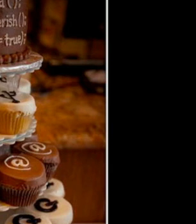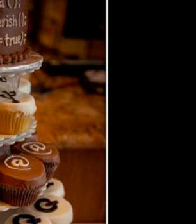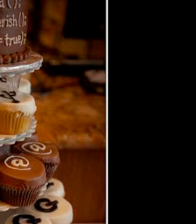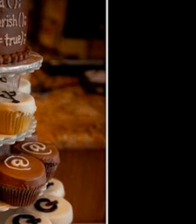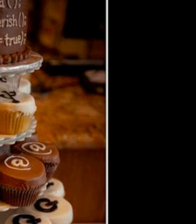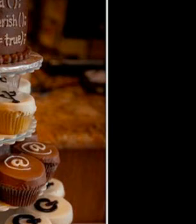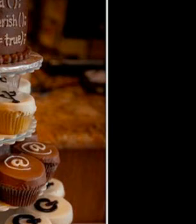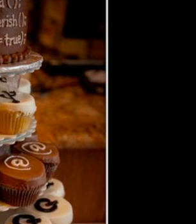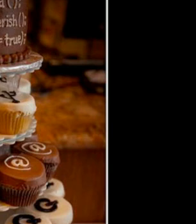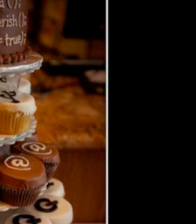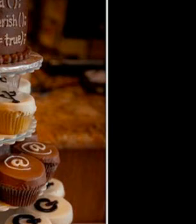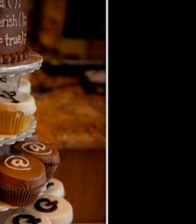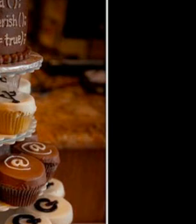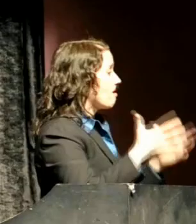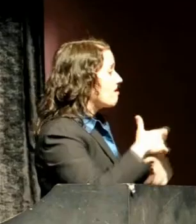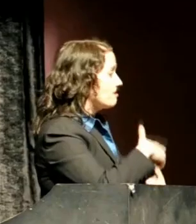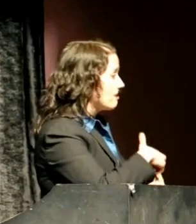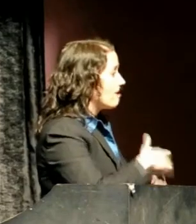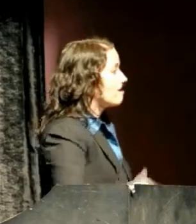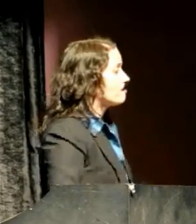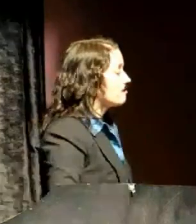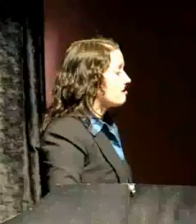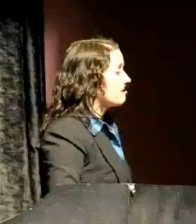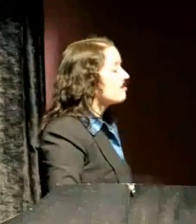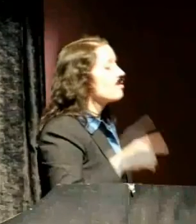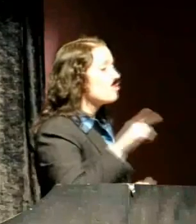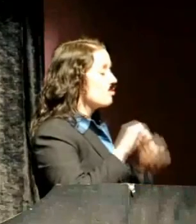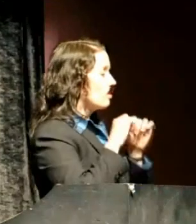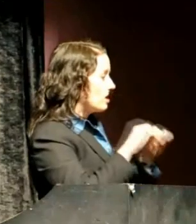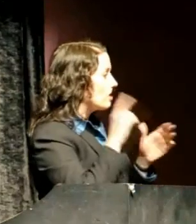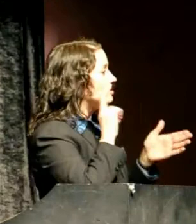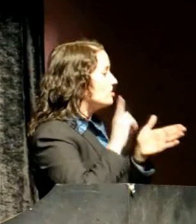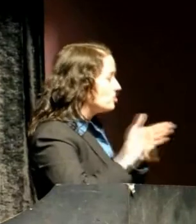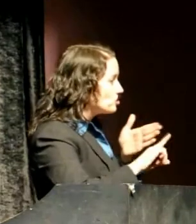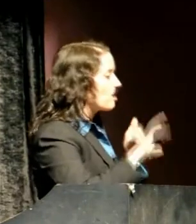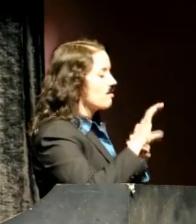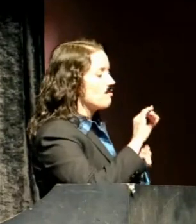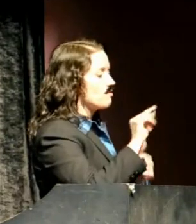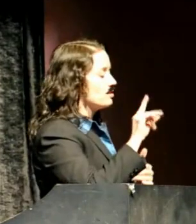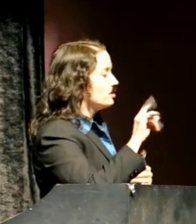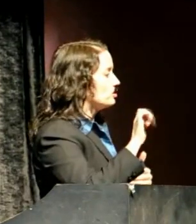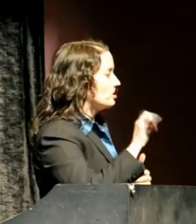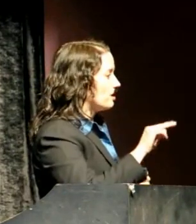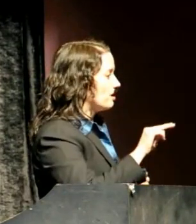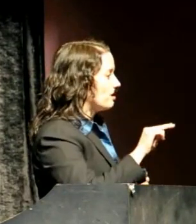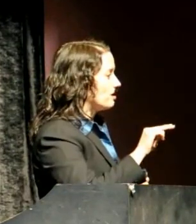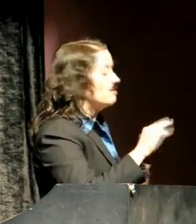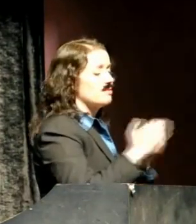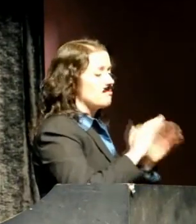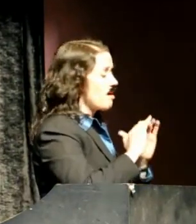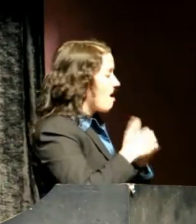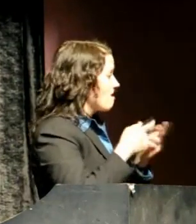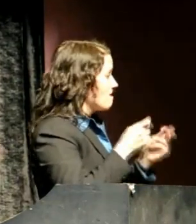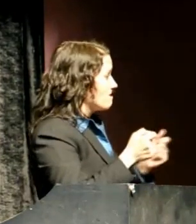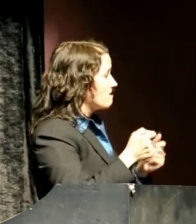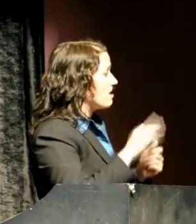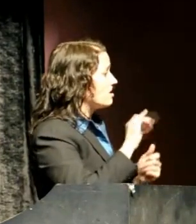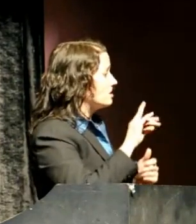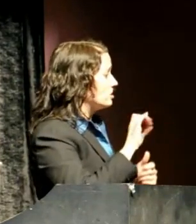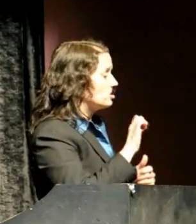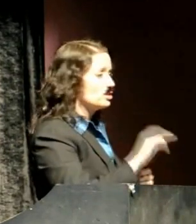lot of time, and you basically continuously check the condition. You have to do it, and no matter how fast the condition is, will do.